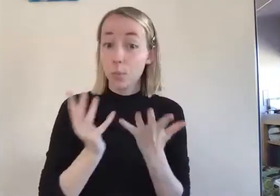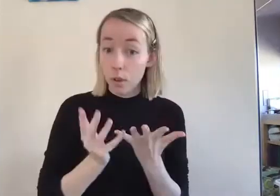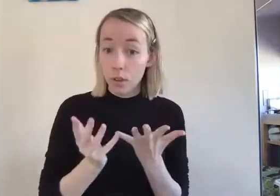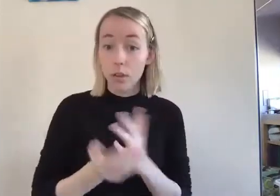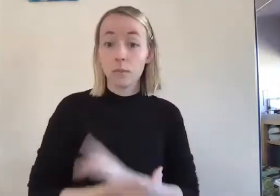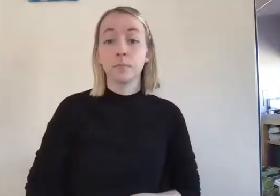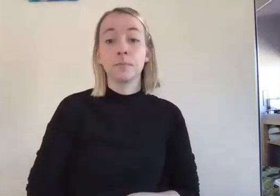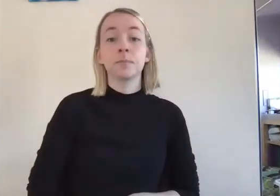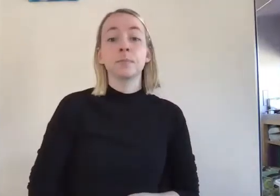that